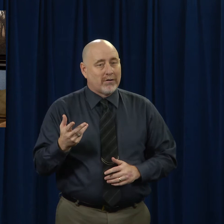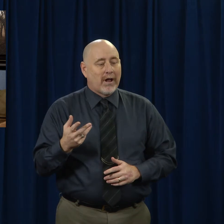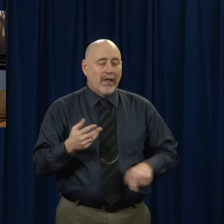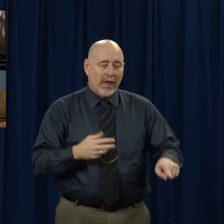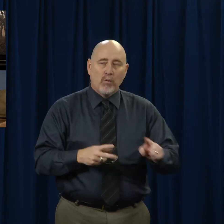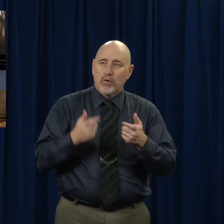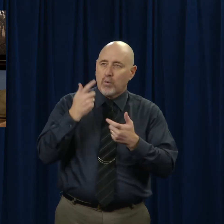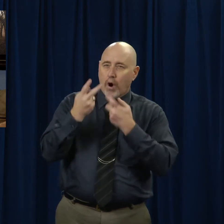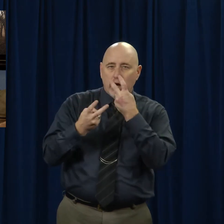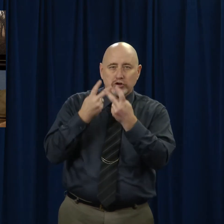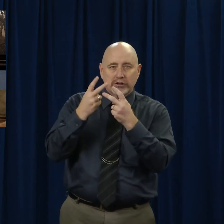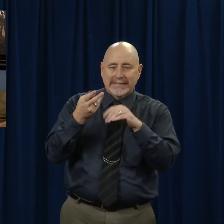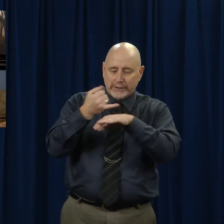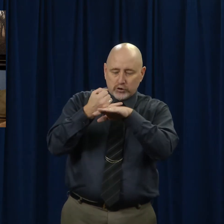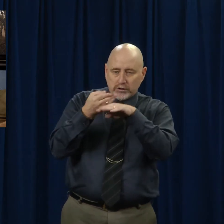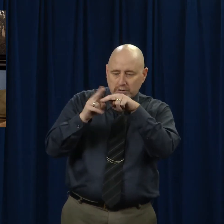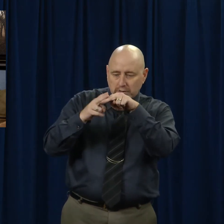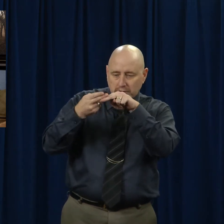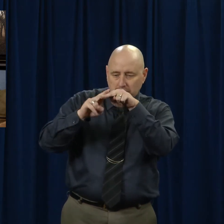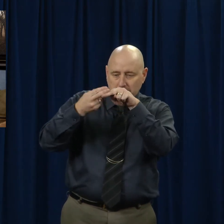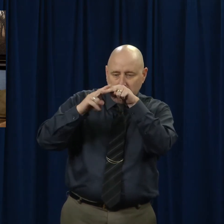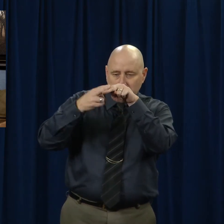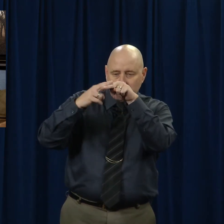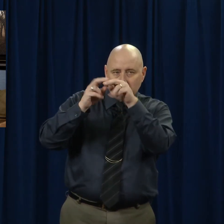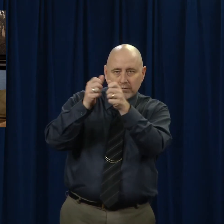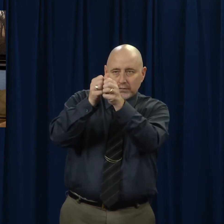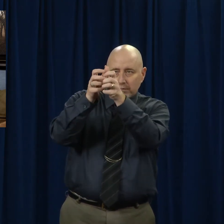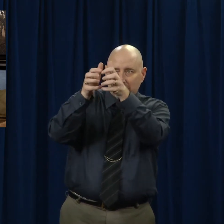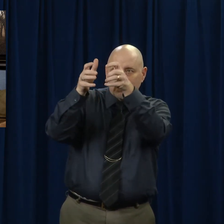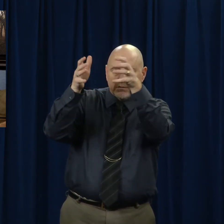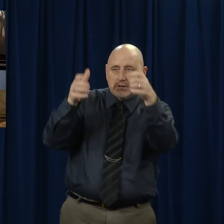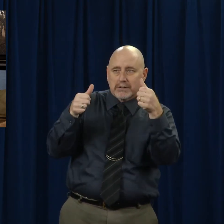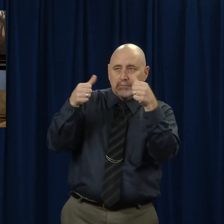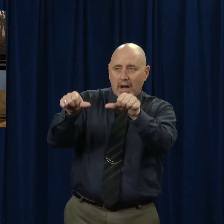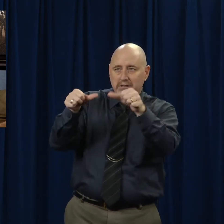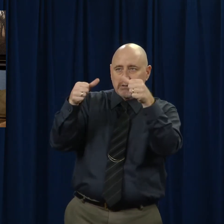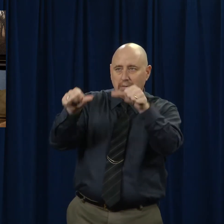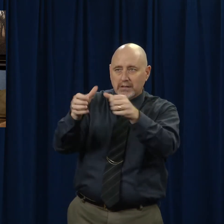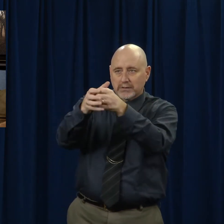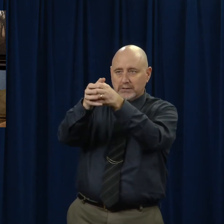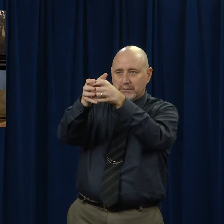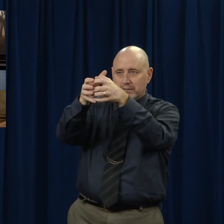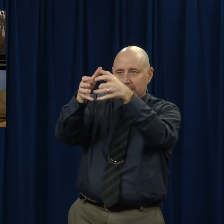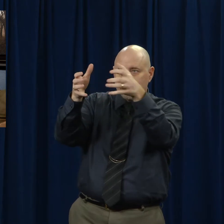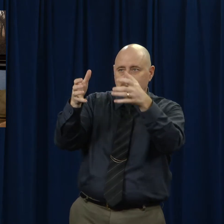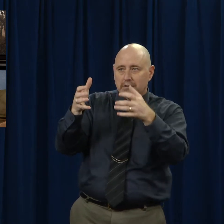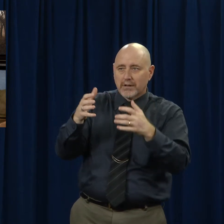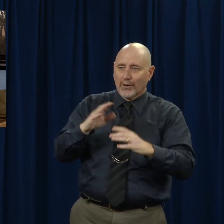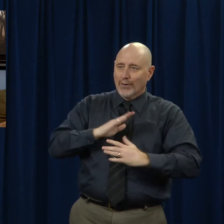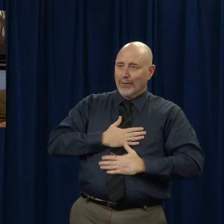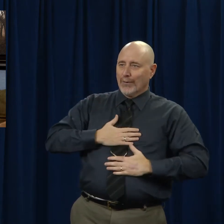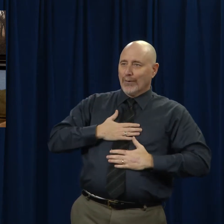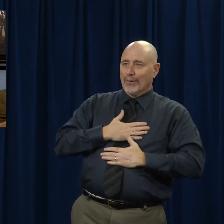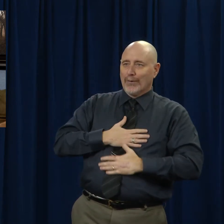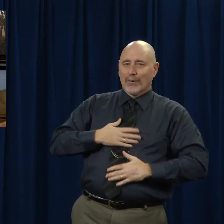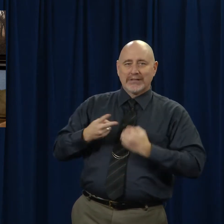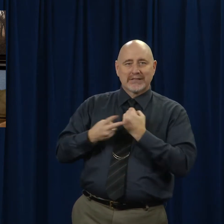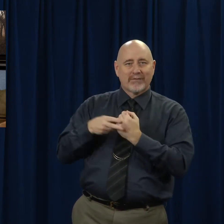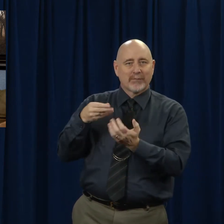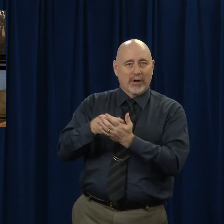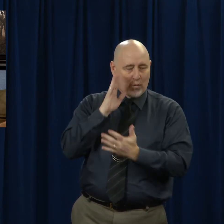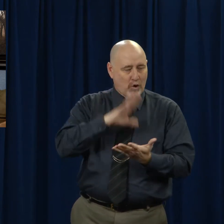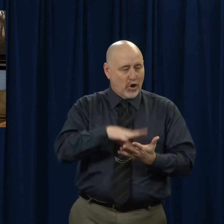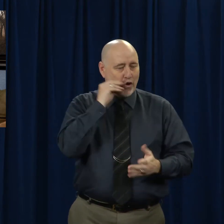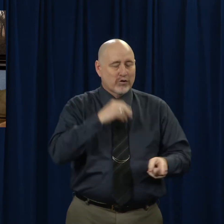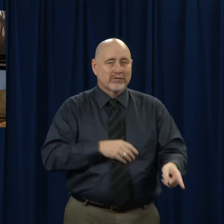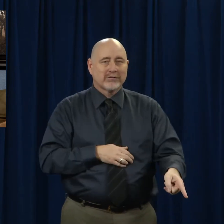And they'll watch that interest accrue, and they'll watch the money as they make these deposits. It'll grow, and they'll find some satisfaction in saving their